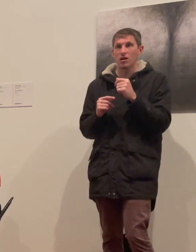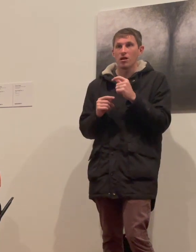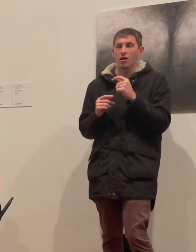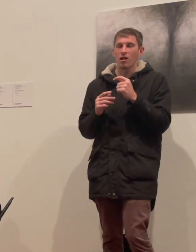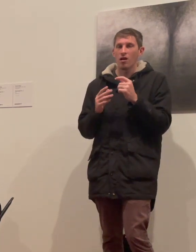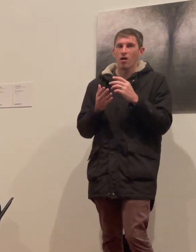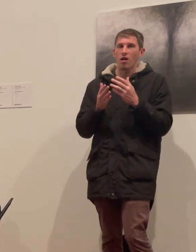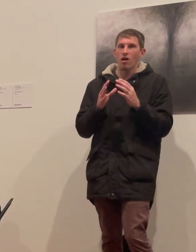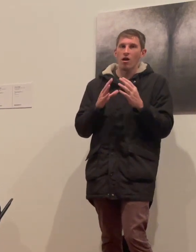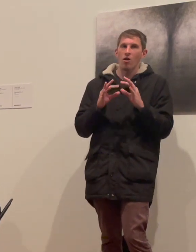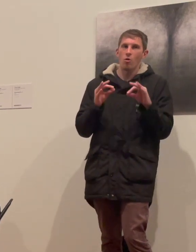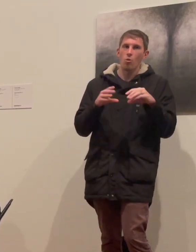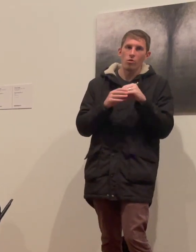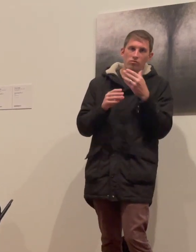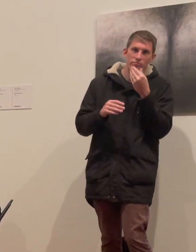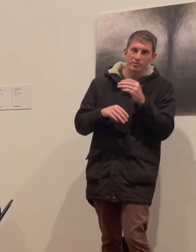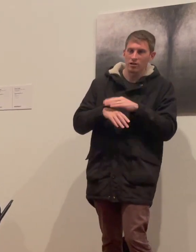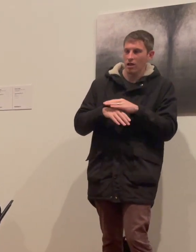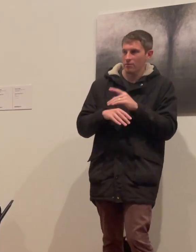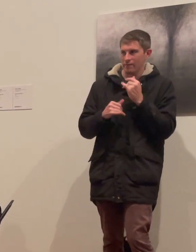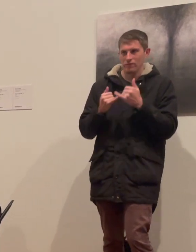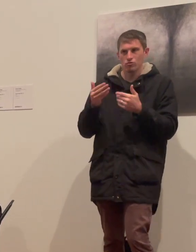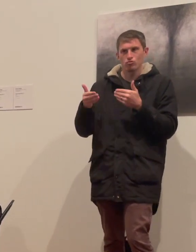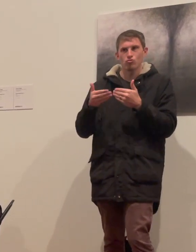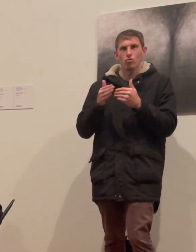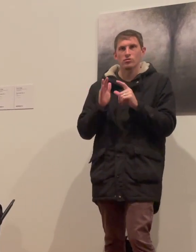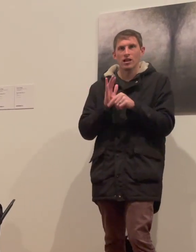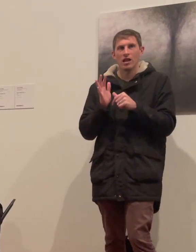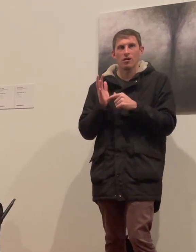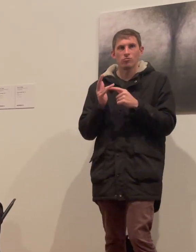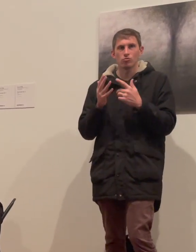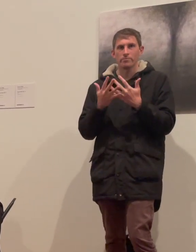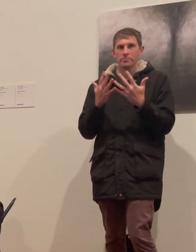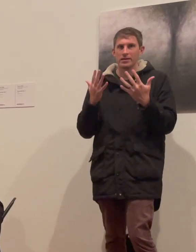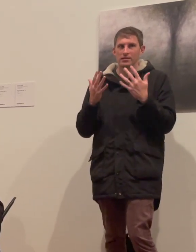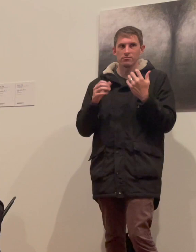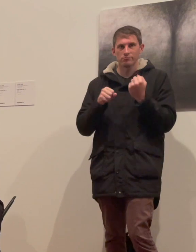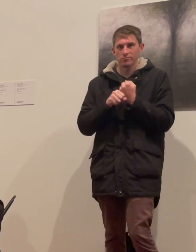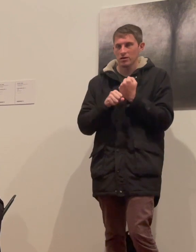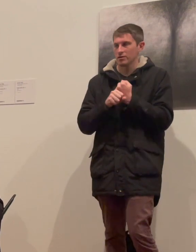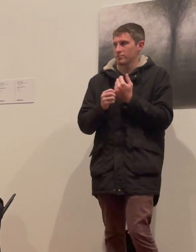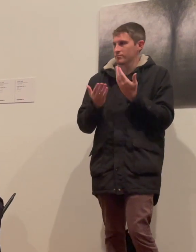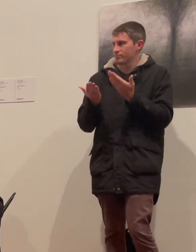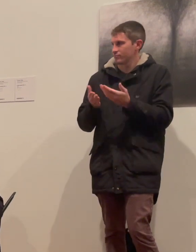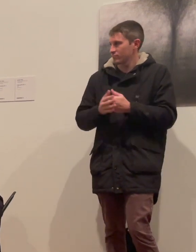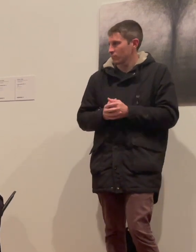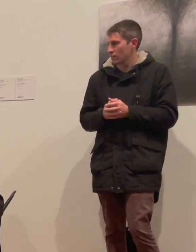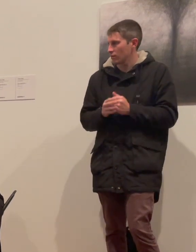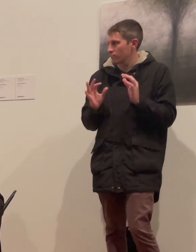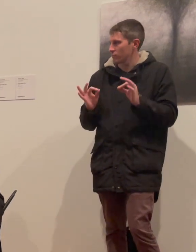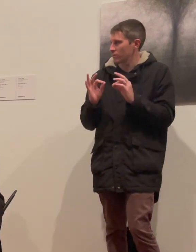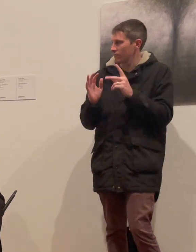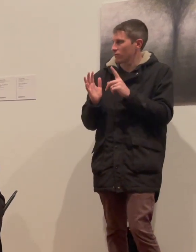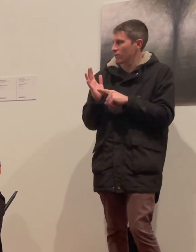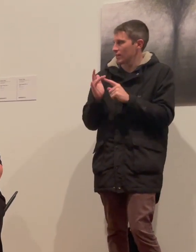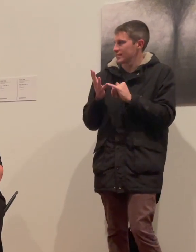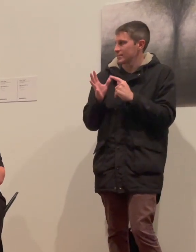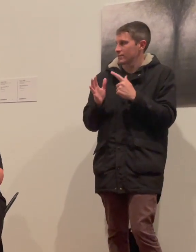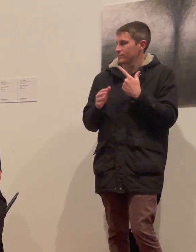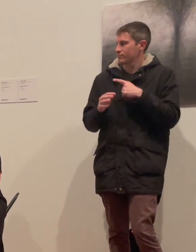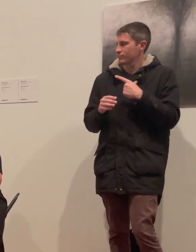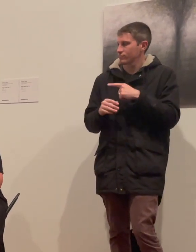quite a short amount of time for any ambitious work like that to be made, but particularly for Lisa, because you have such